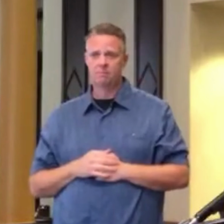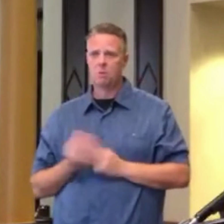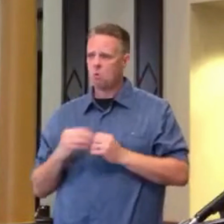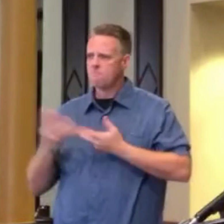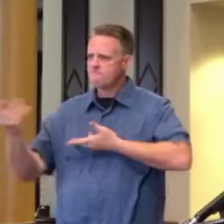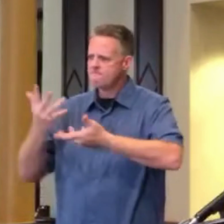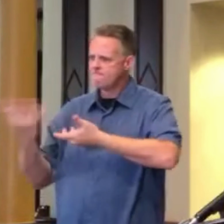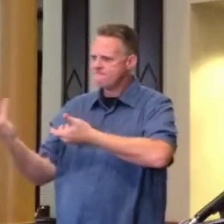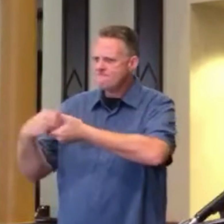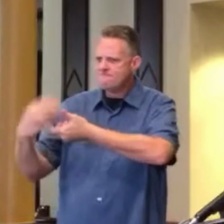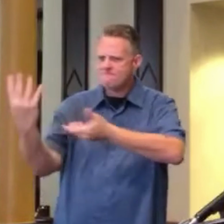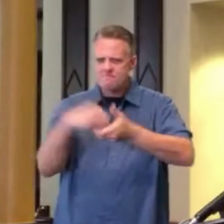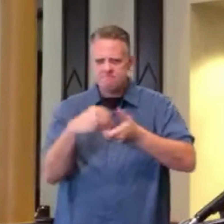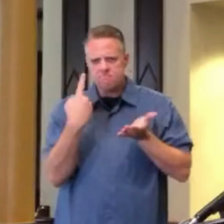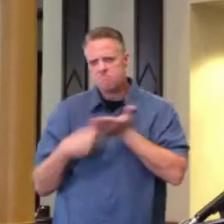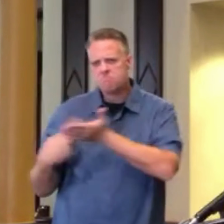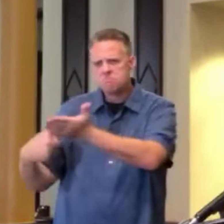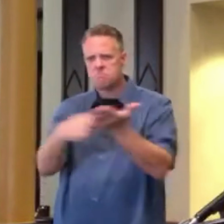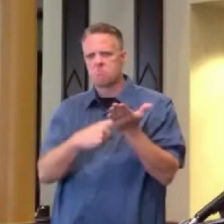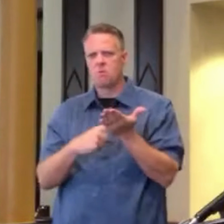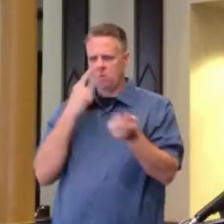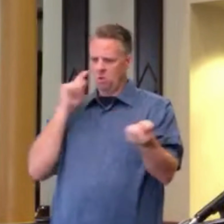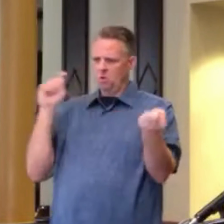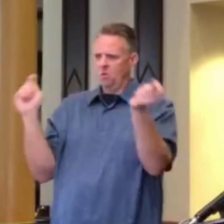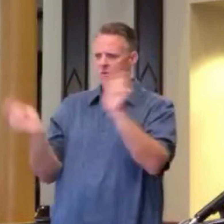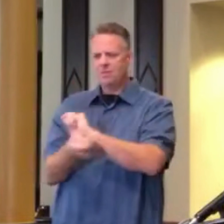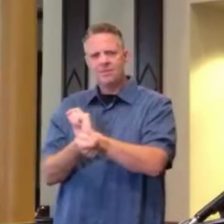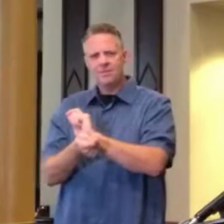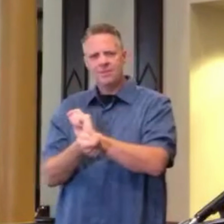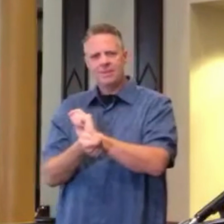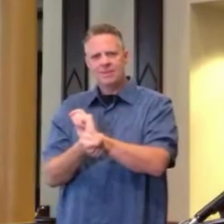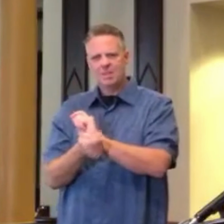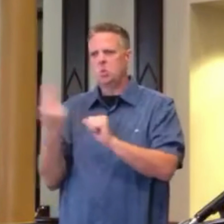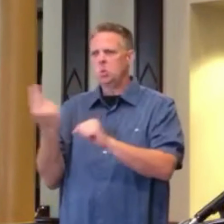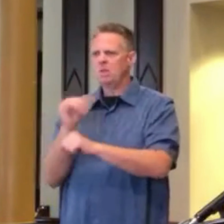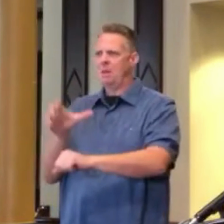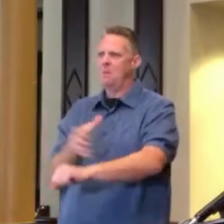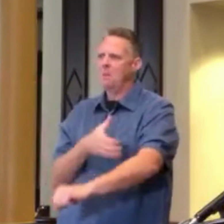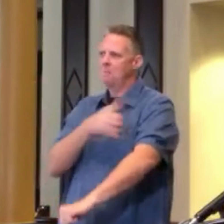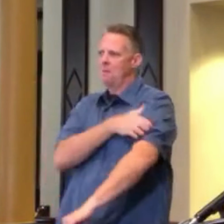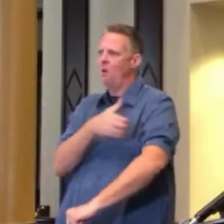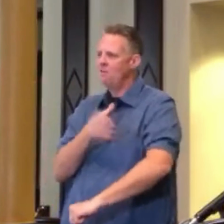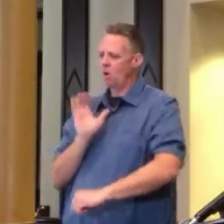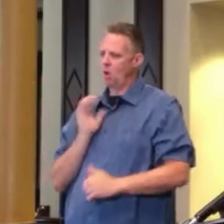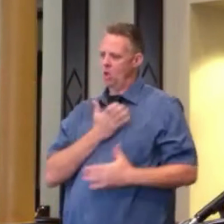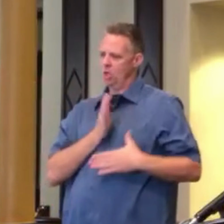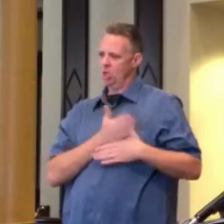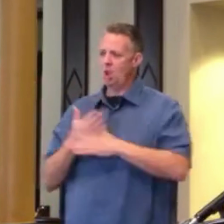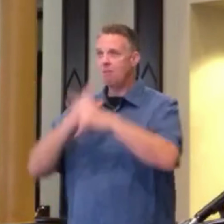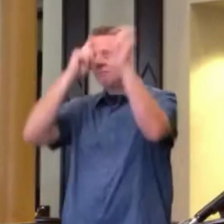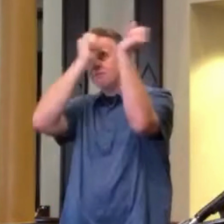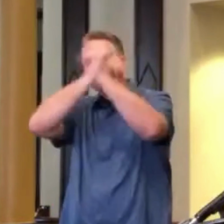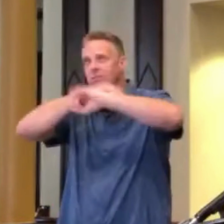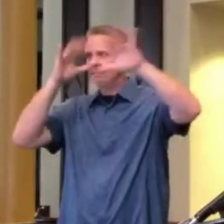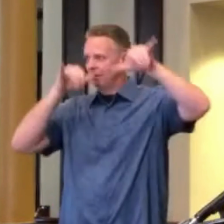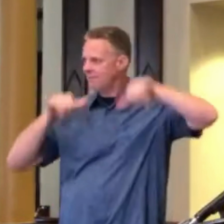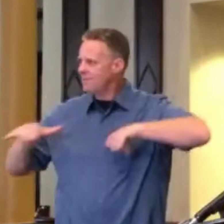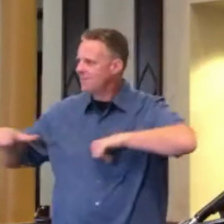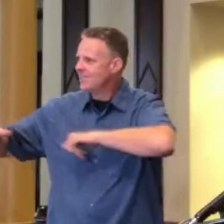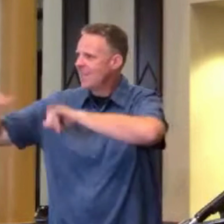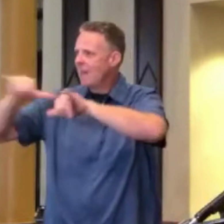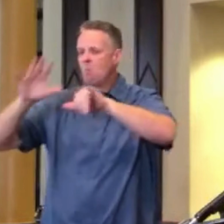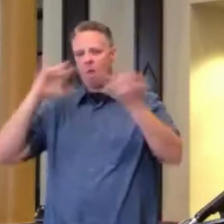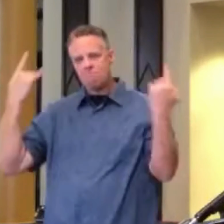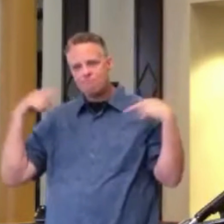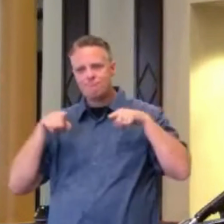other in thoughtful dialogue about reform and use the power of our shared values to move forward